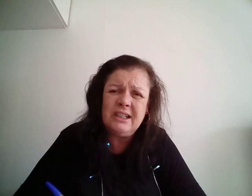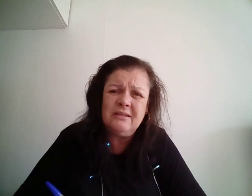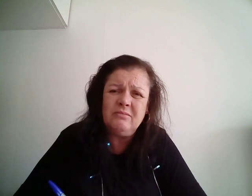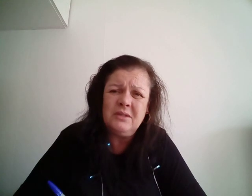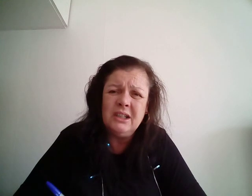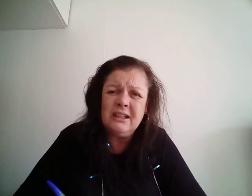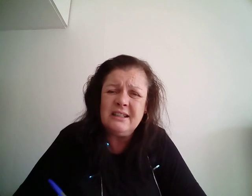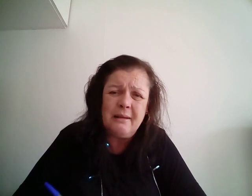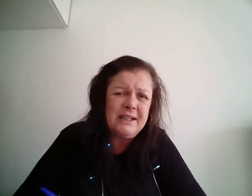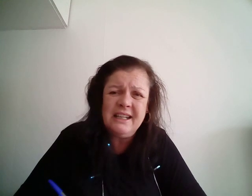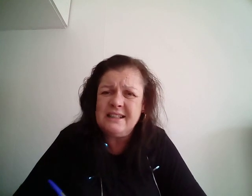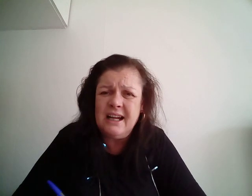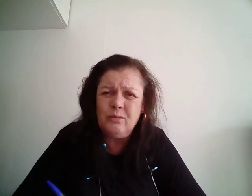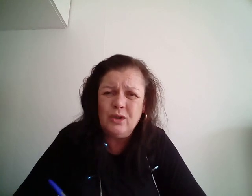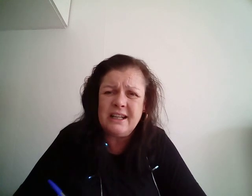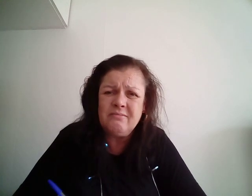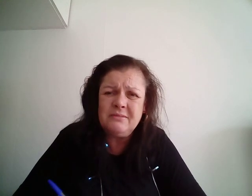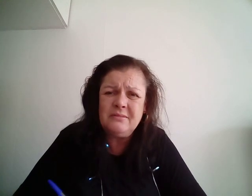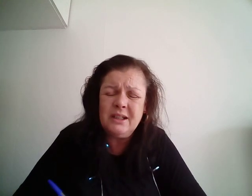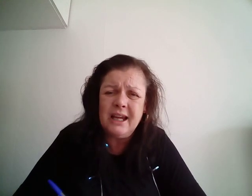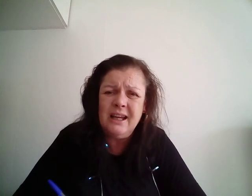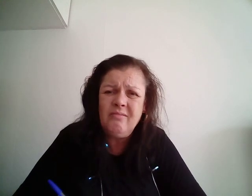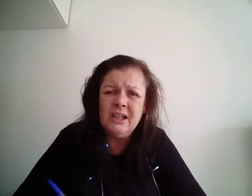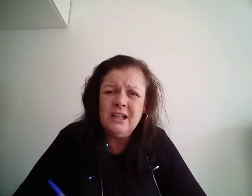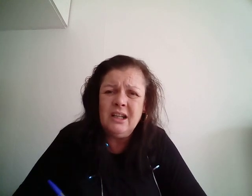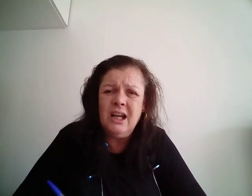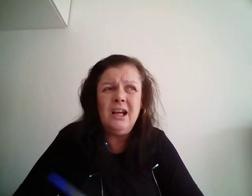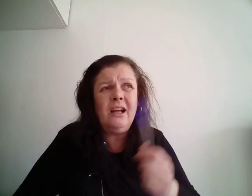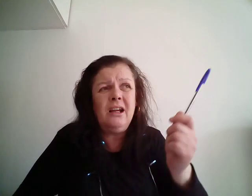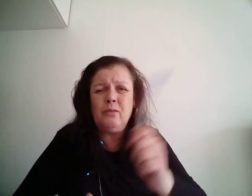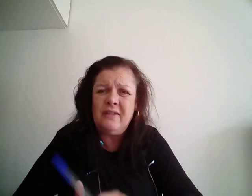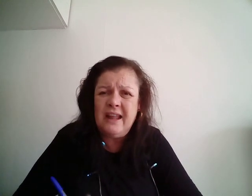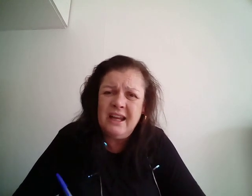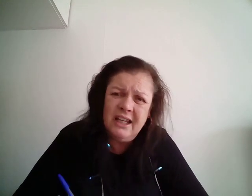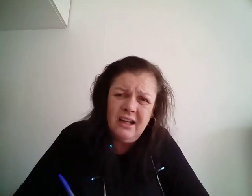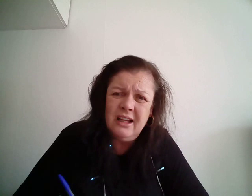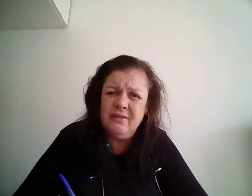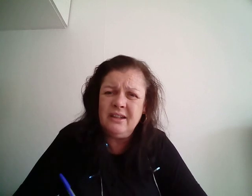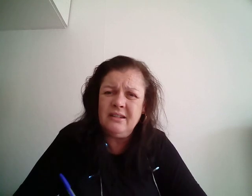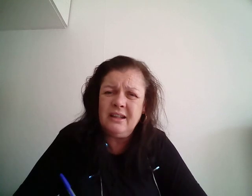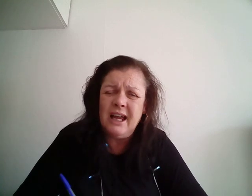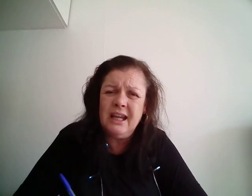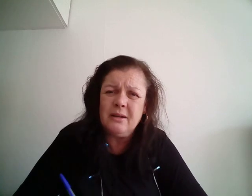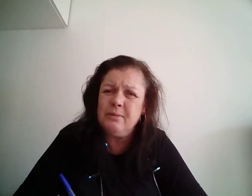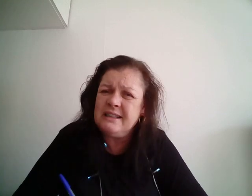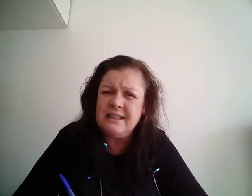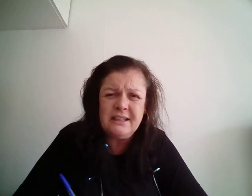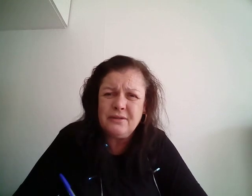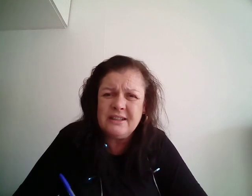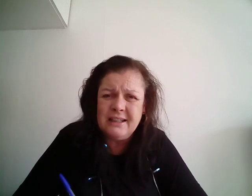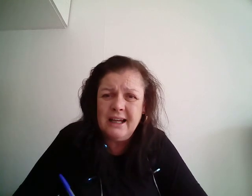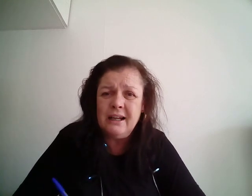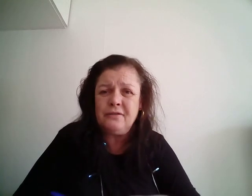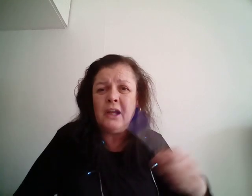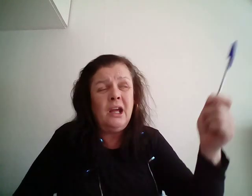And contaminating our water, okay? When they are living a completely different life.